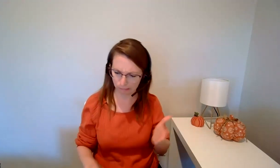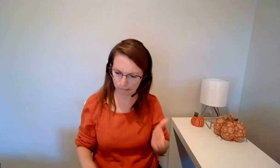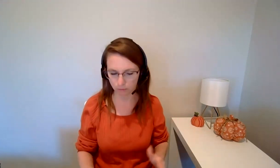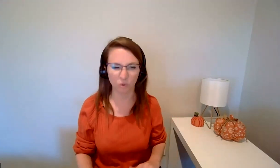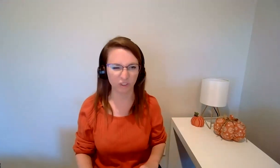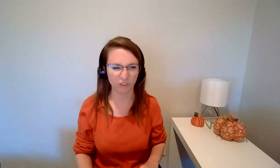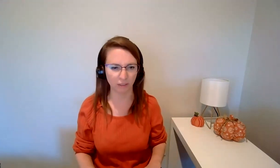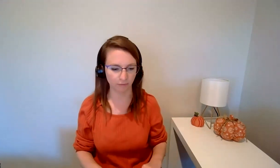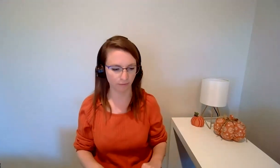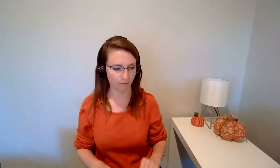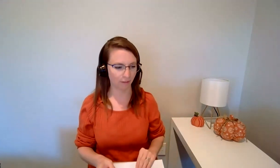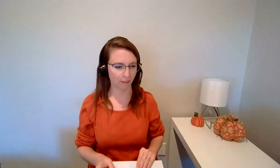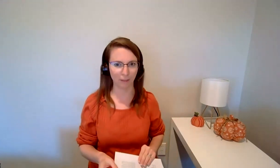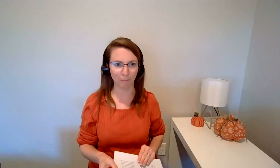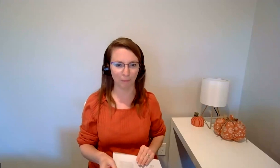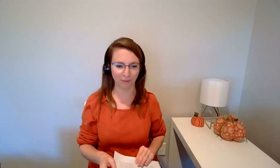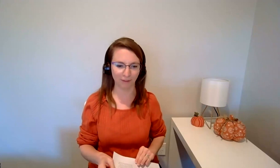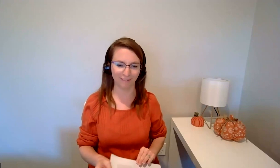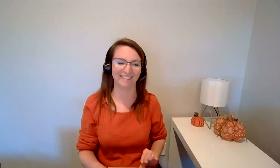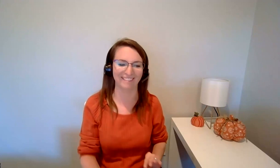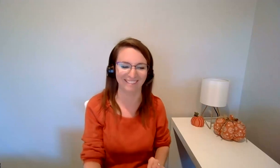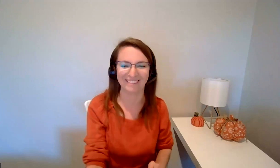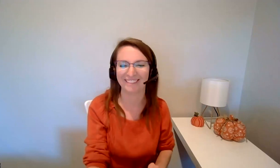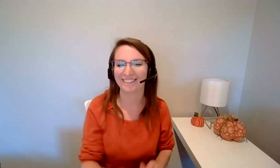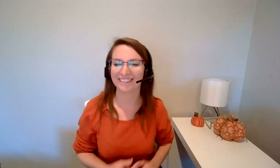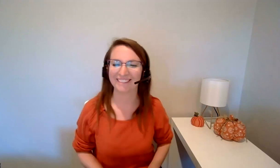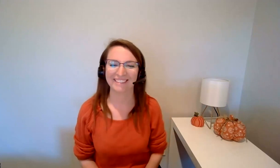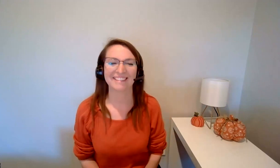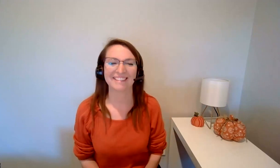but we'll see if I can keep up with that.